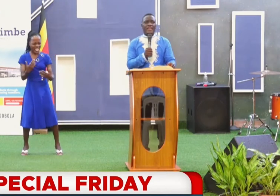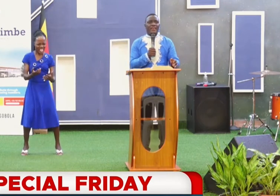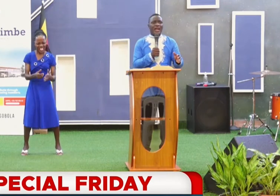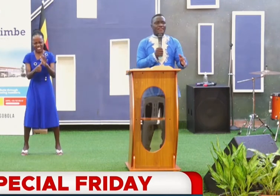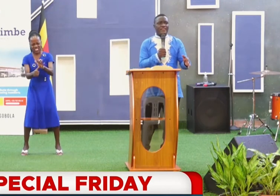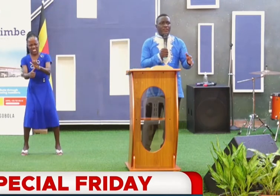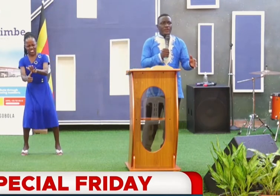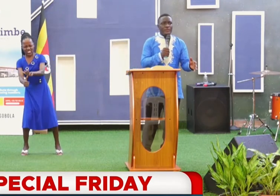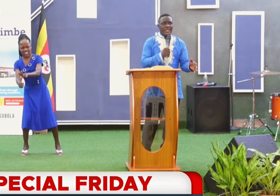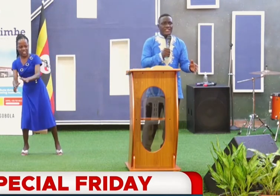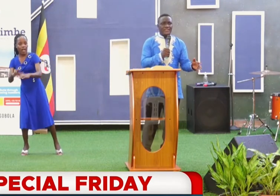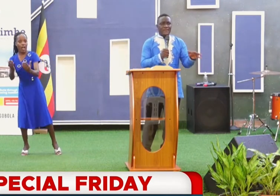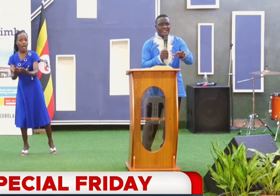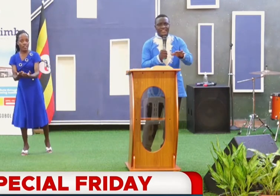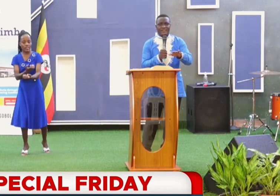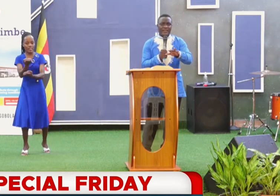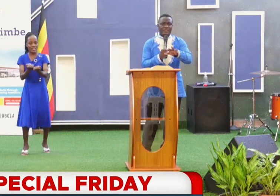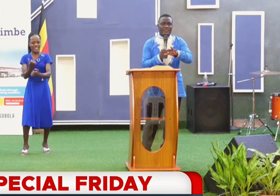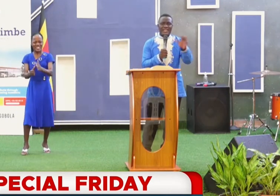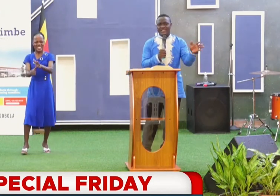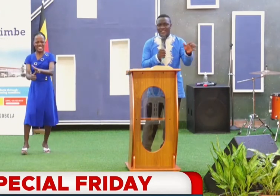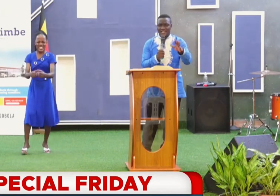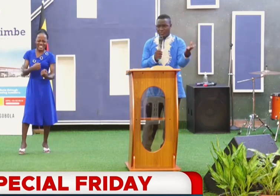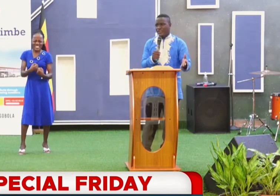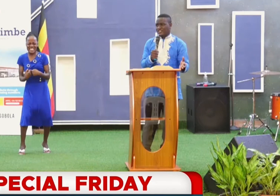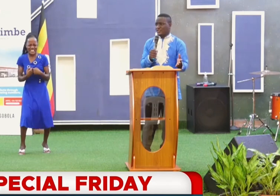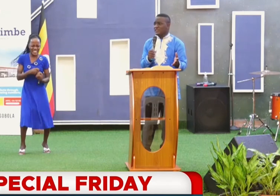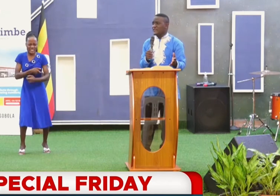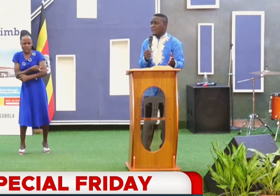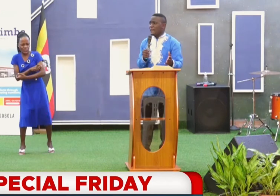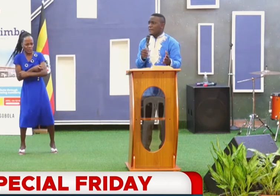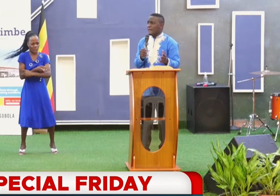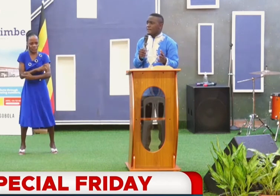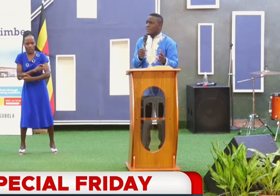That when the earthly economy is fighting the crisis and depression,